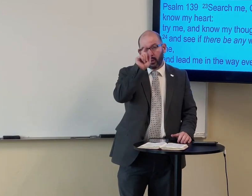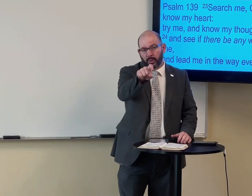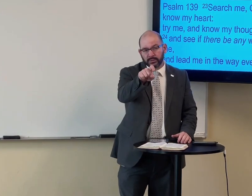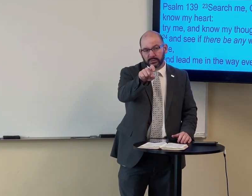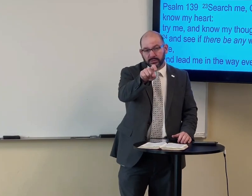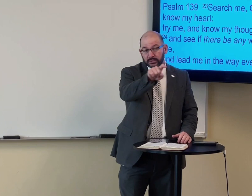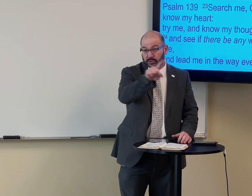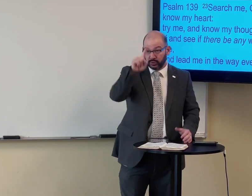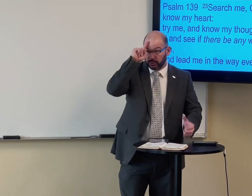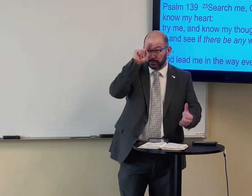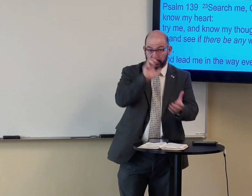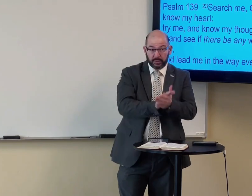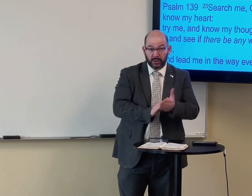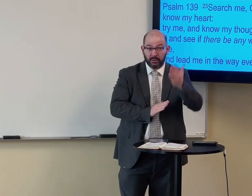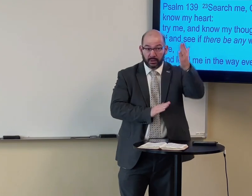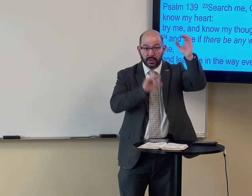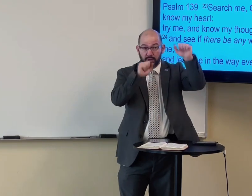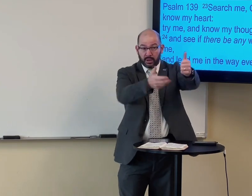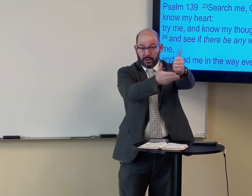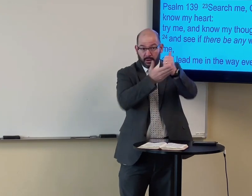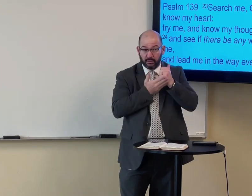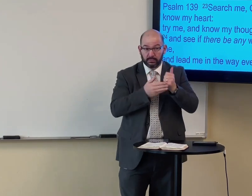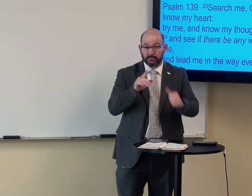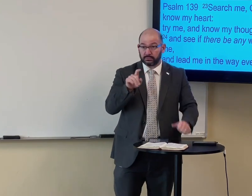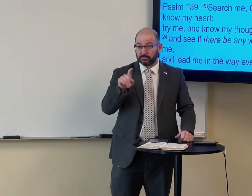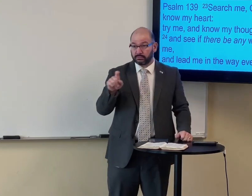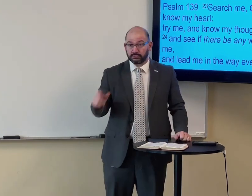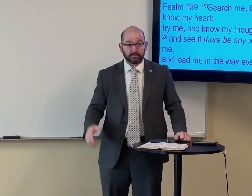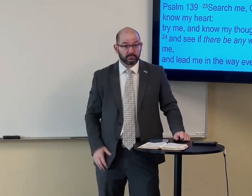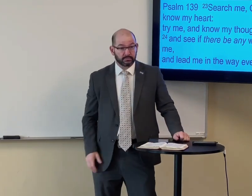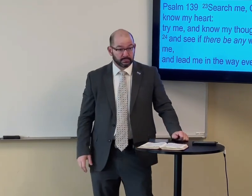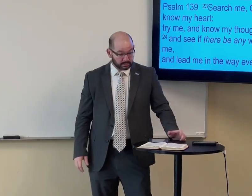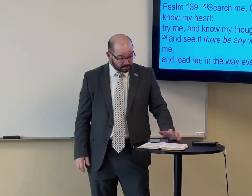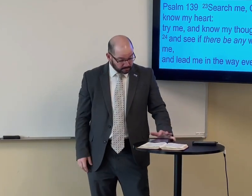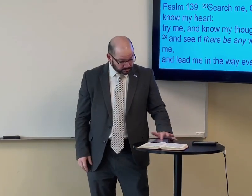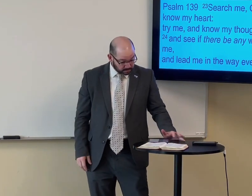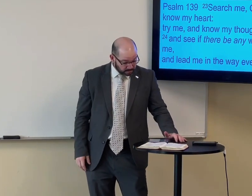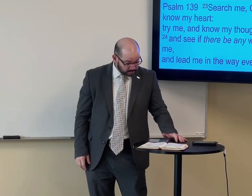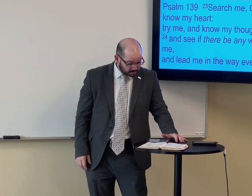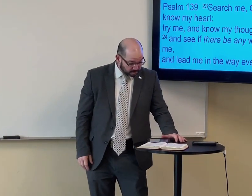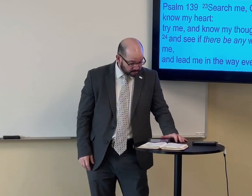So here's a question for you. Do you believe God can help you?